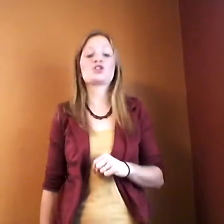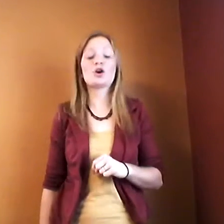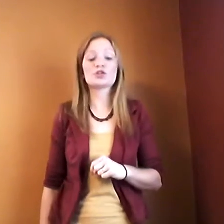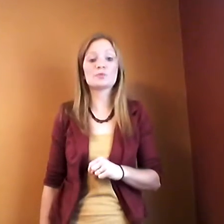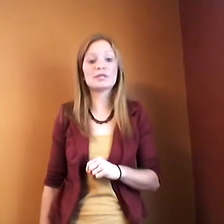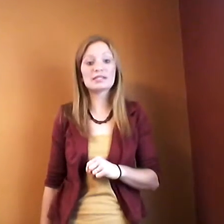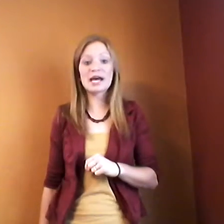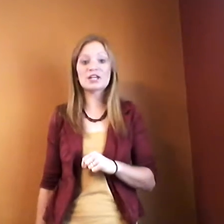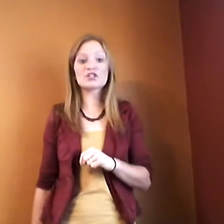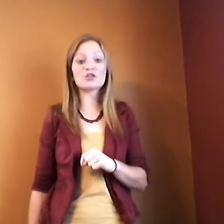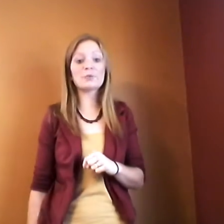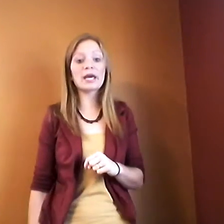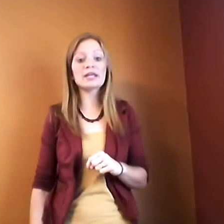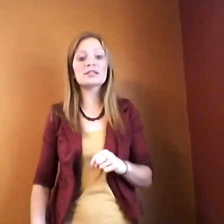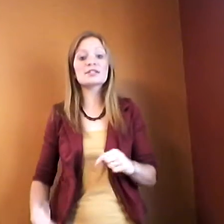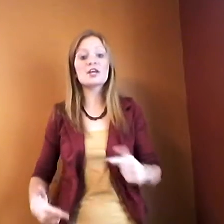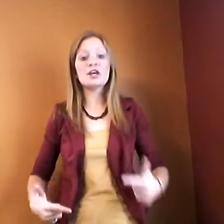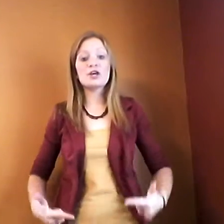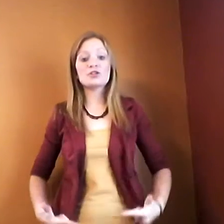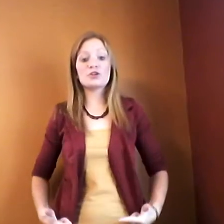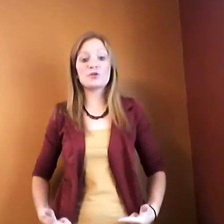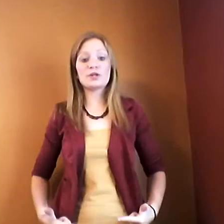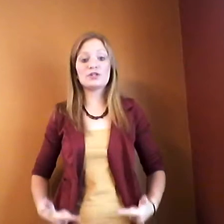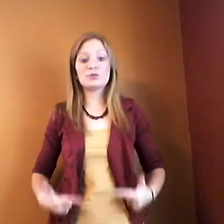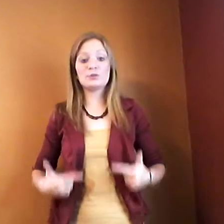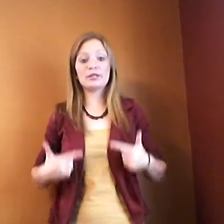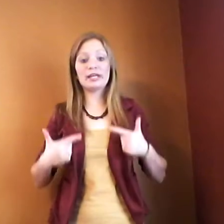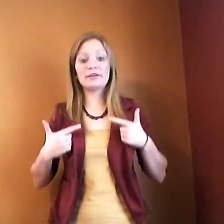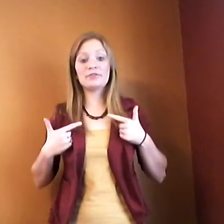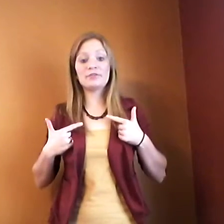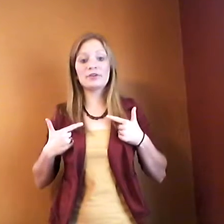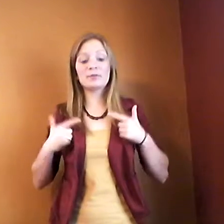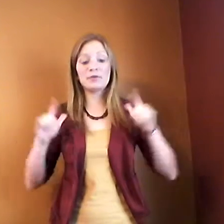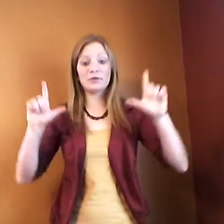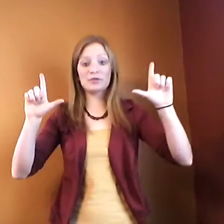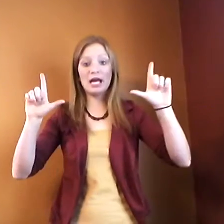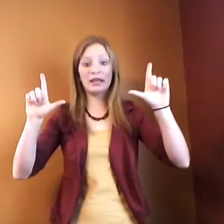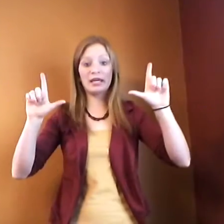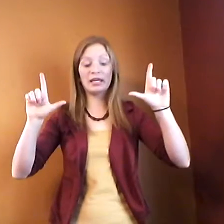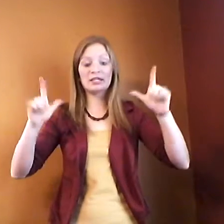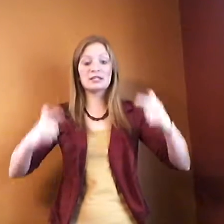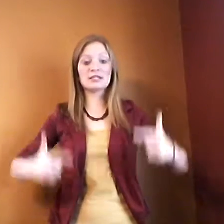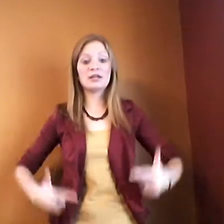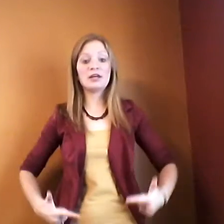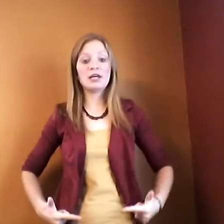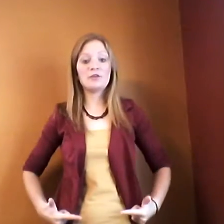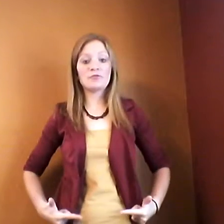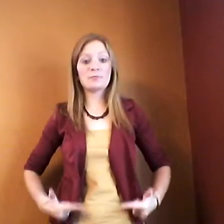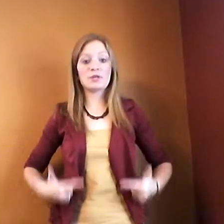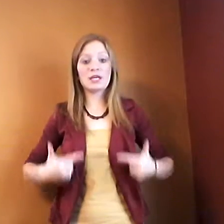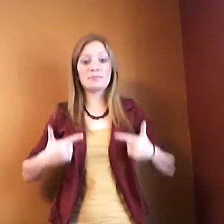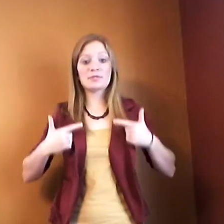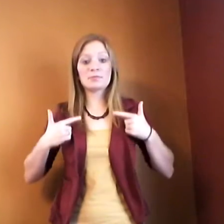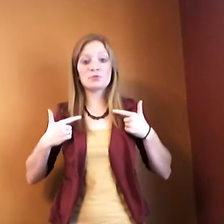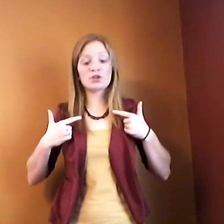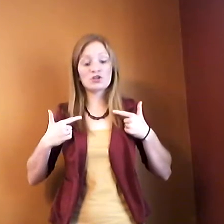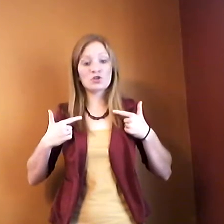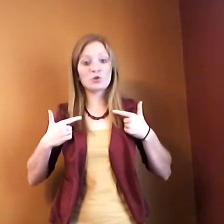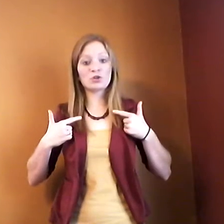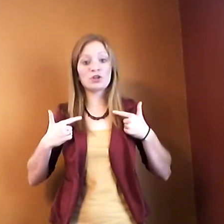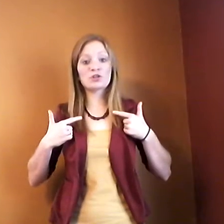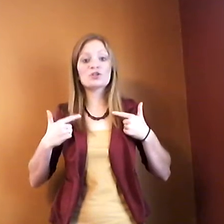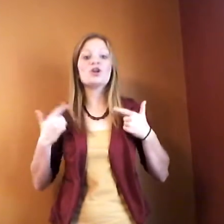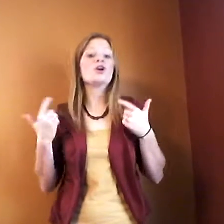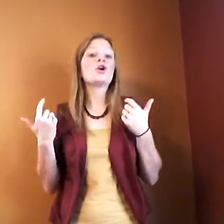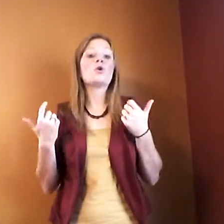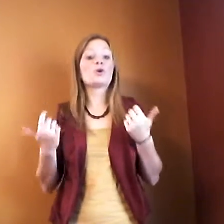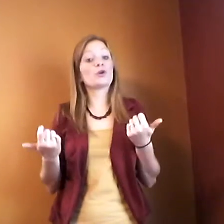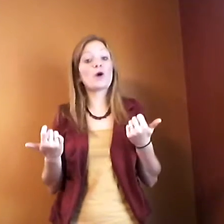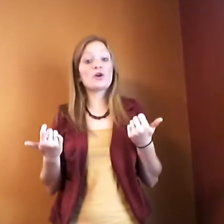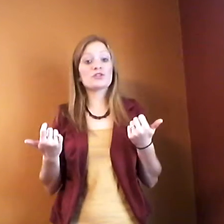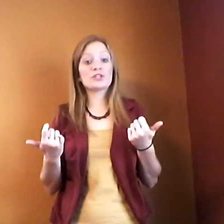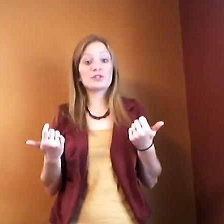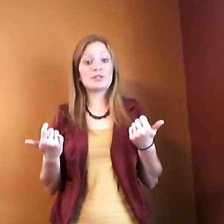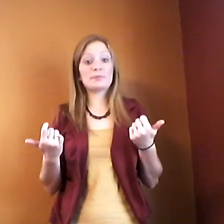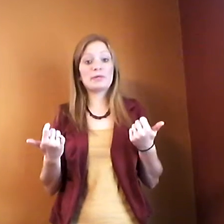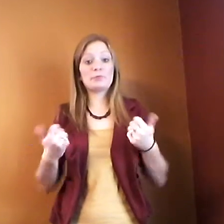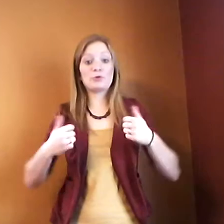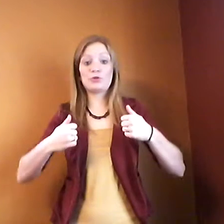also be signed two ways. So you can do live with those L hands from your hips up to your shoulders, or you'll also see people do that